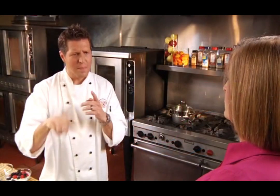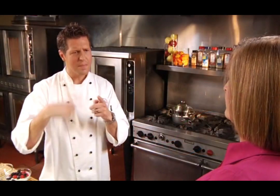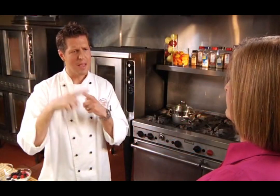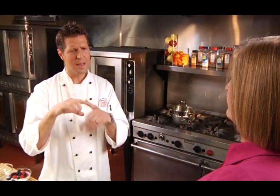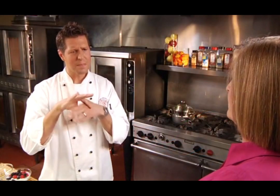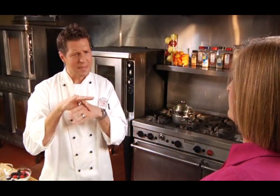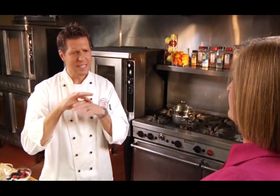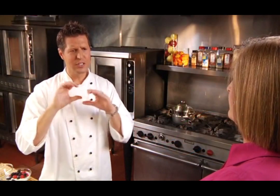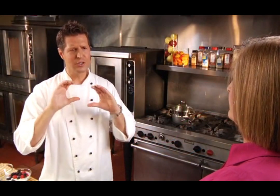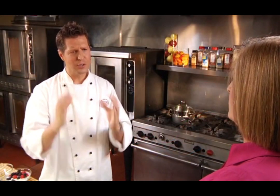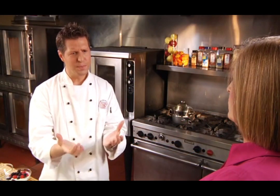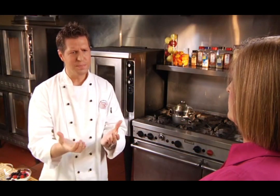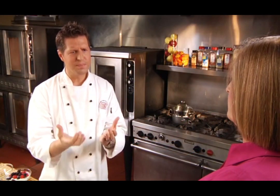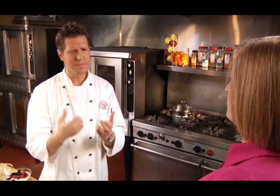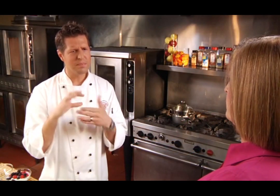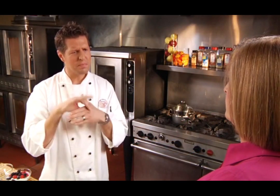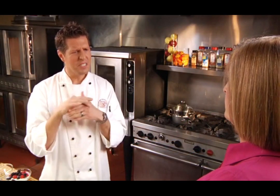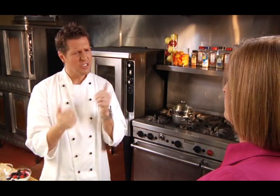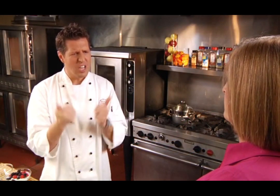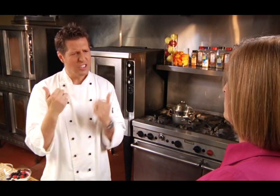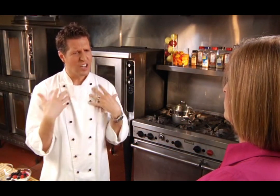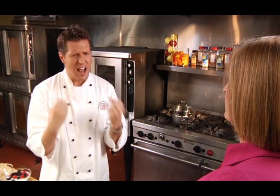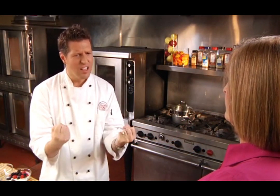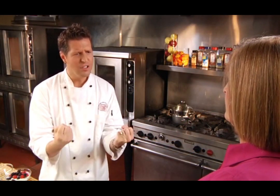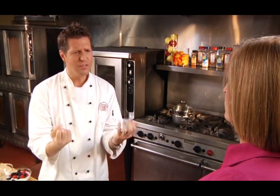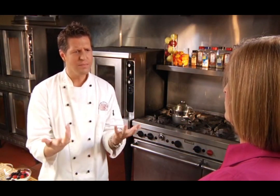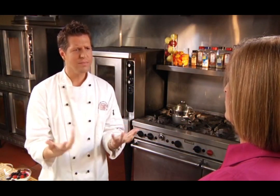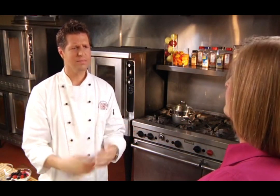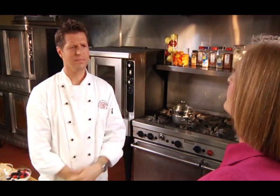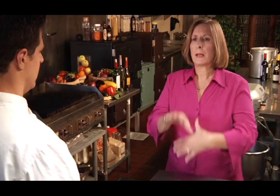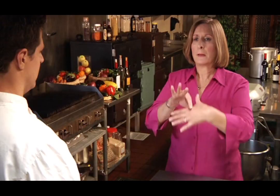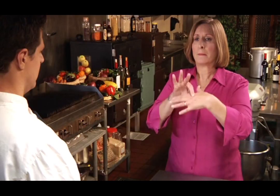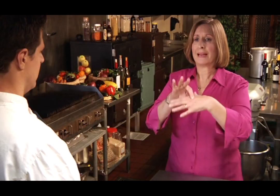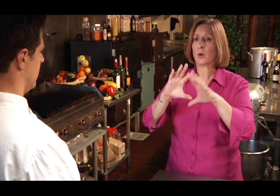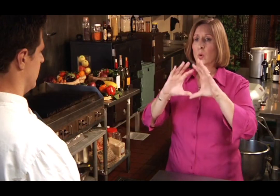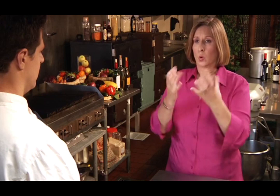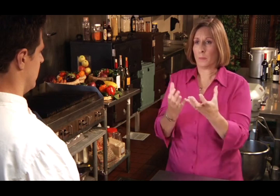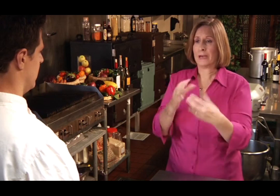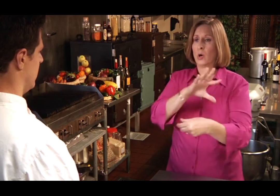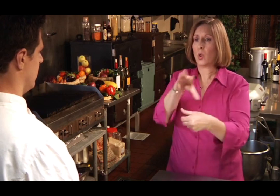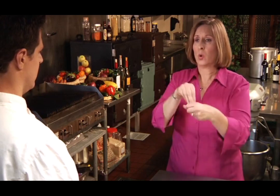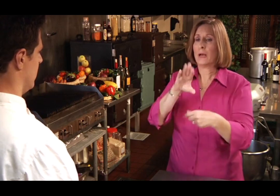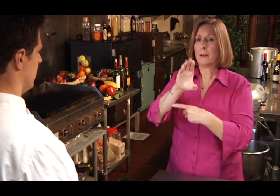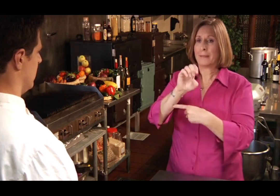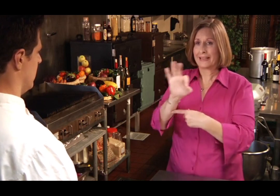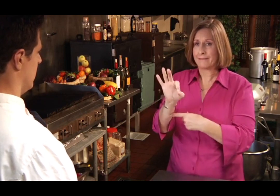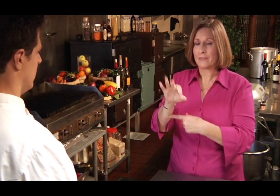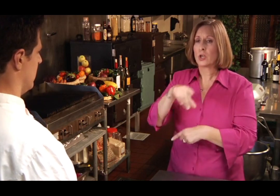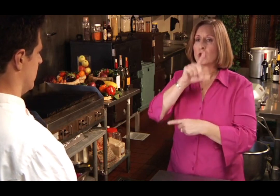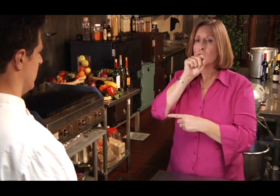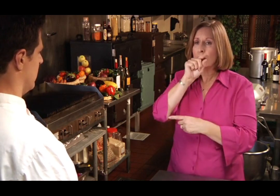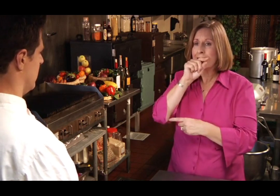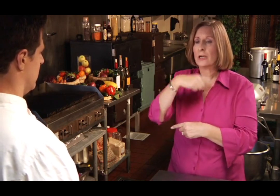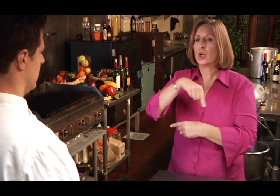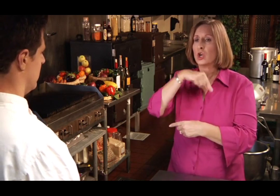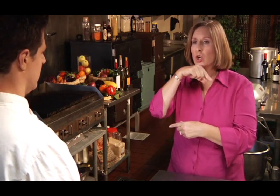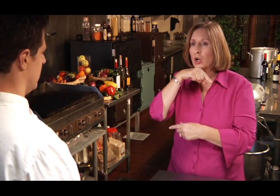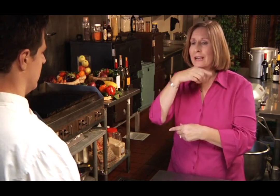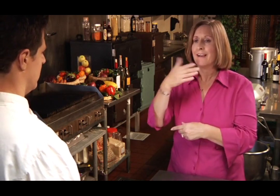What about the meat group? Which meats are healthier? The meat group includes beef, chicken, turkey,